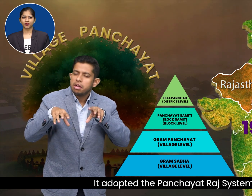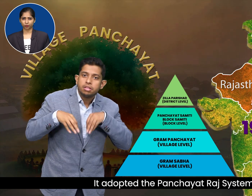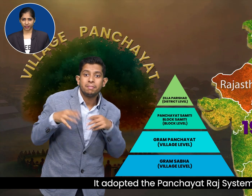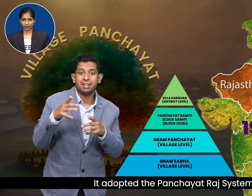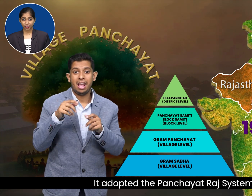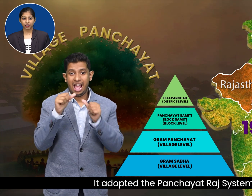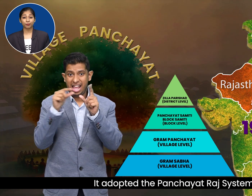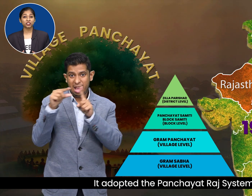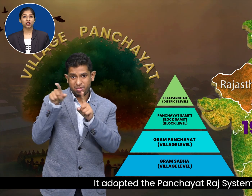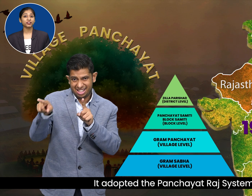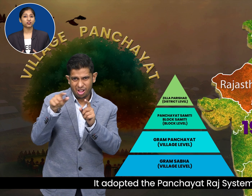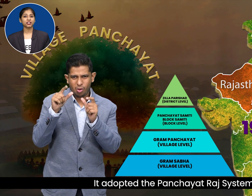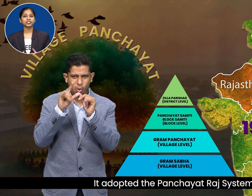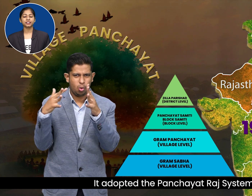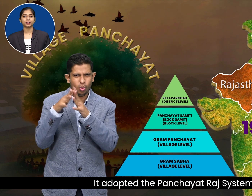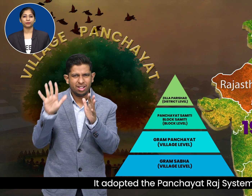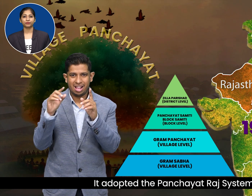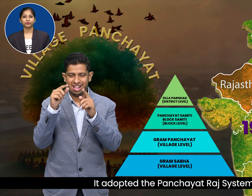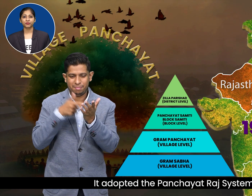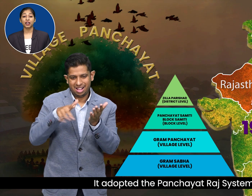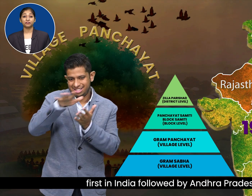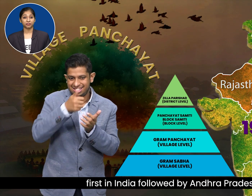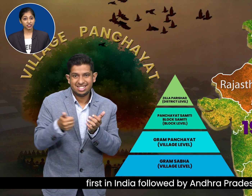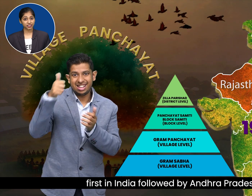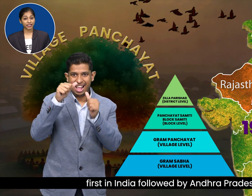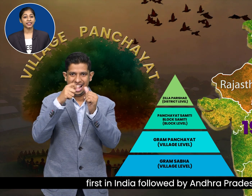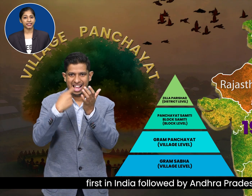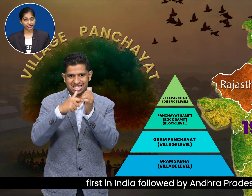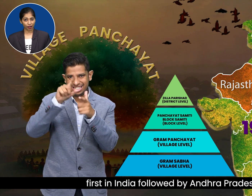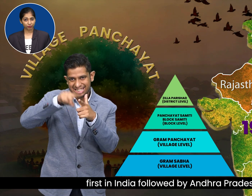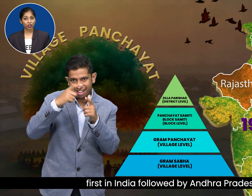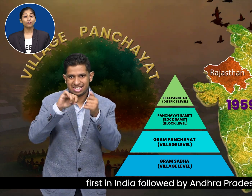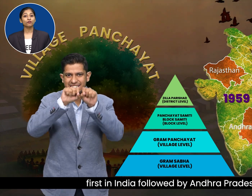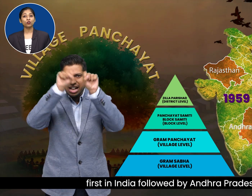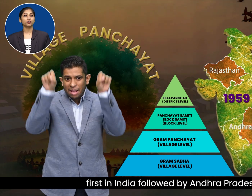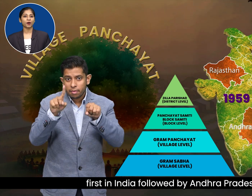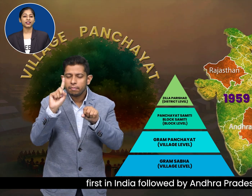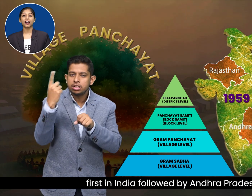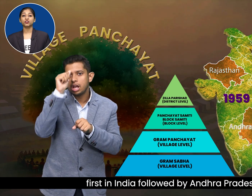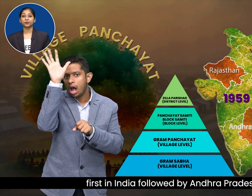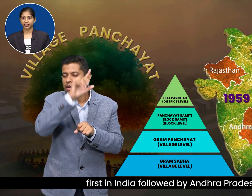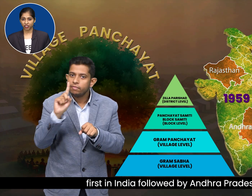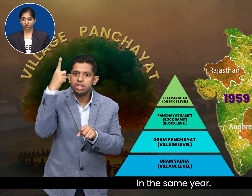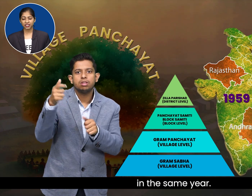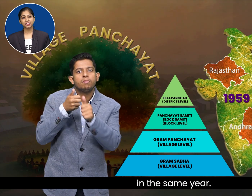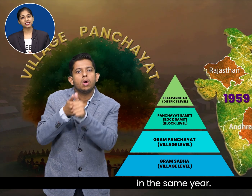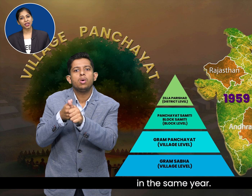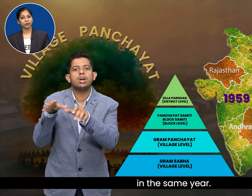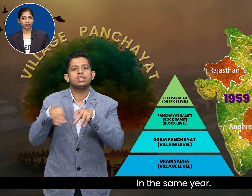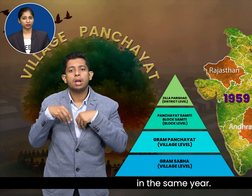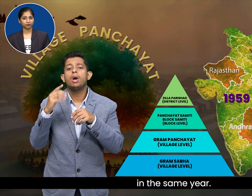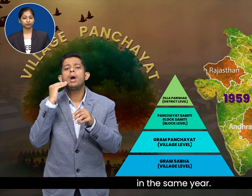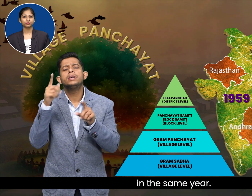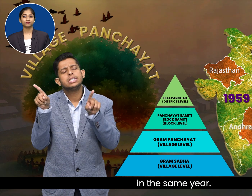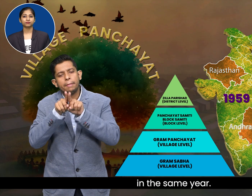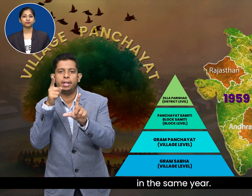It adopted the Panchayat Raj system, first in India, followed by Andhra Pradesh in the same